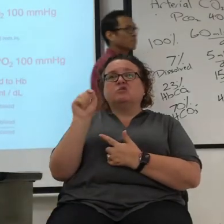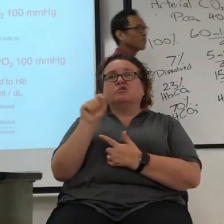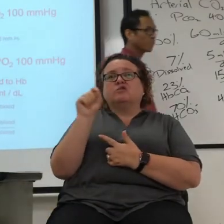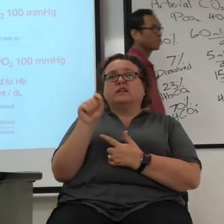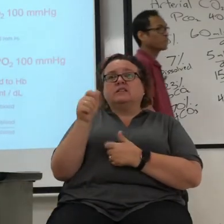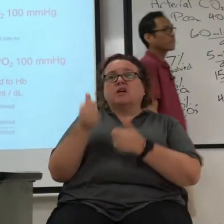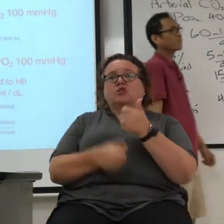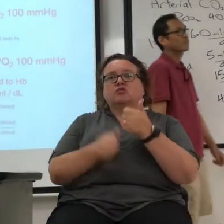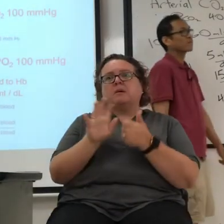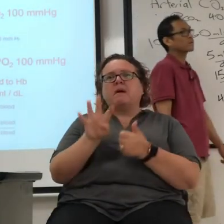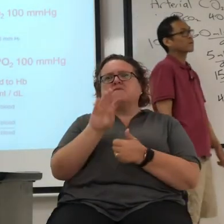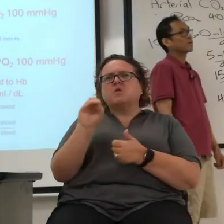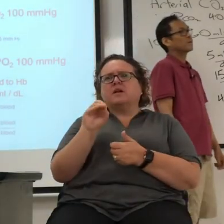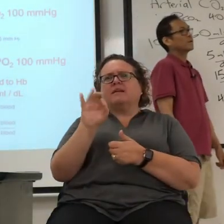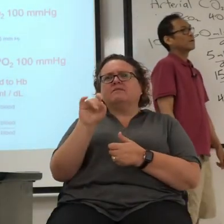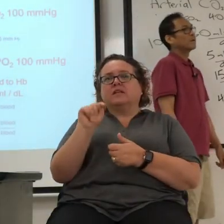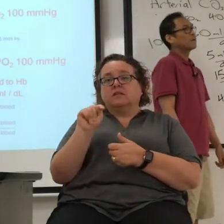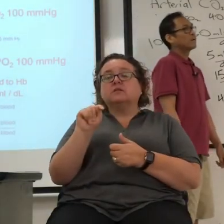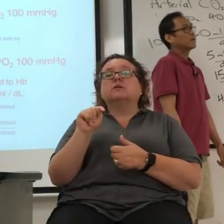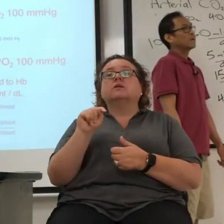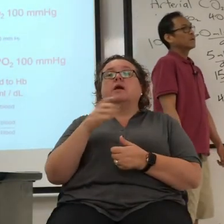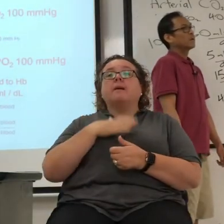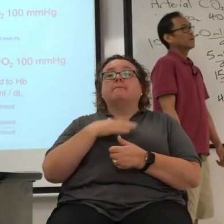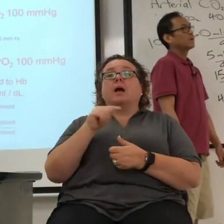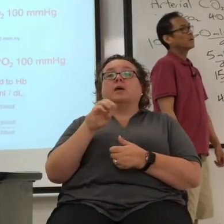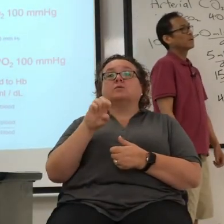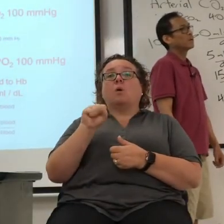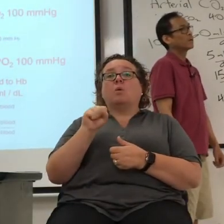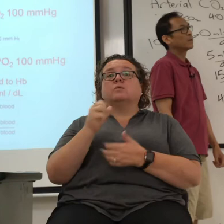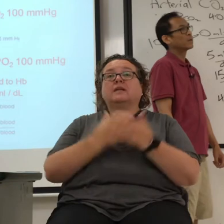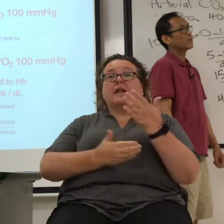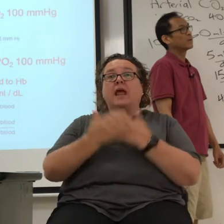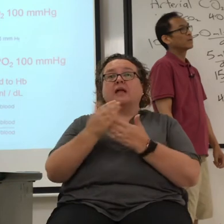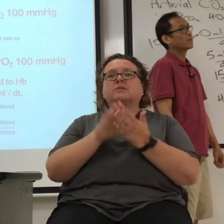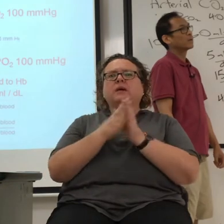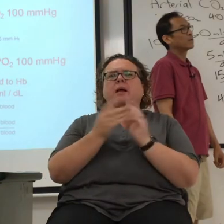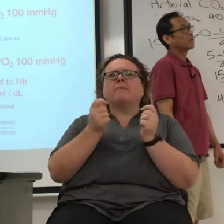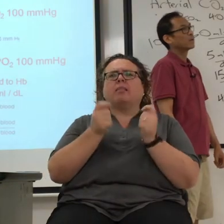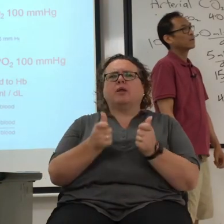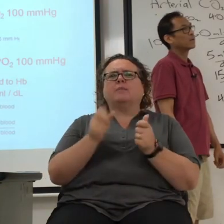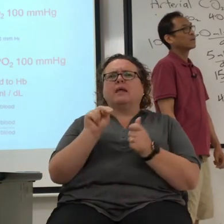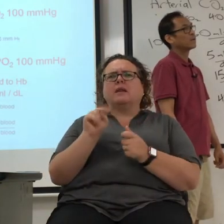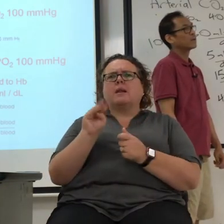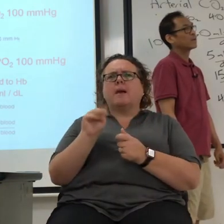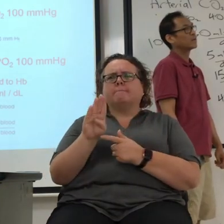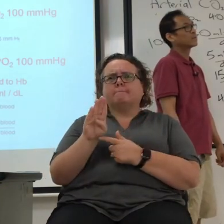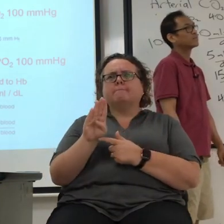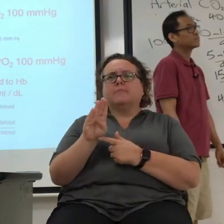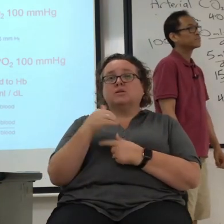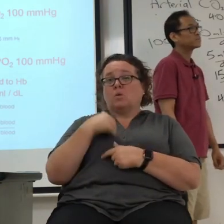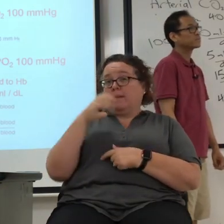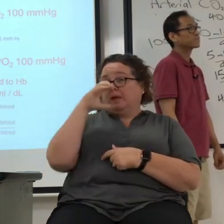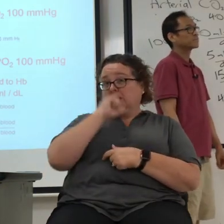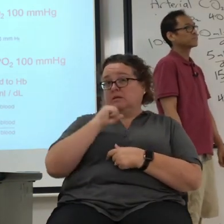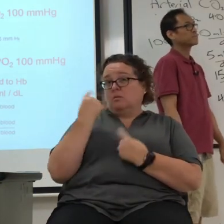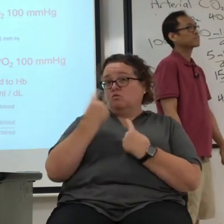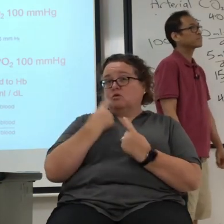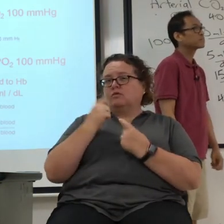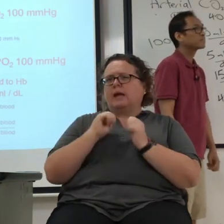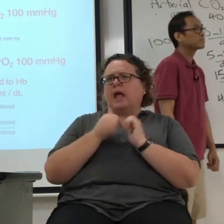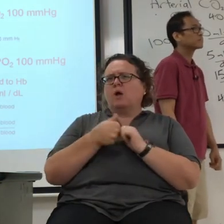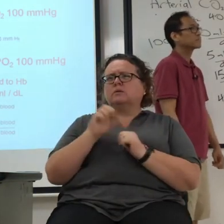about 40 feet, my toes and hands start to get a little bit numb from the cold. So I'm wondering how